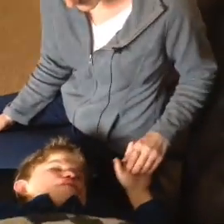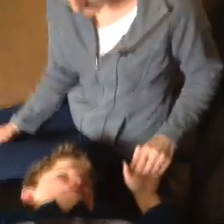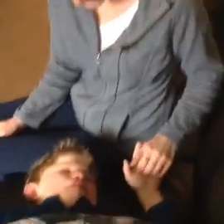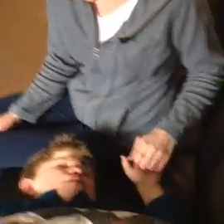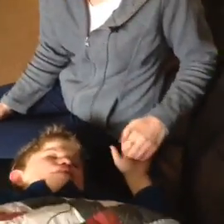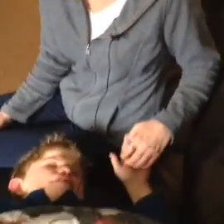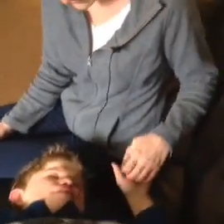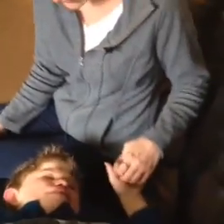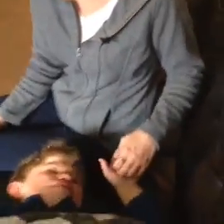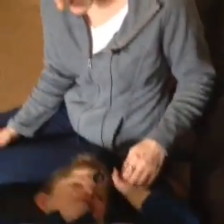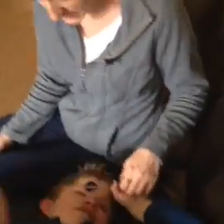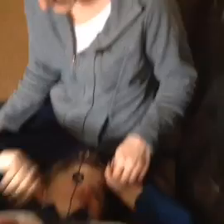Maxie, ready?